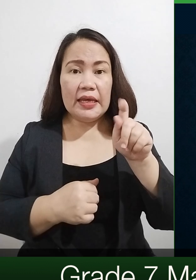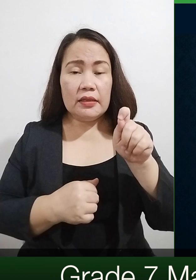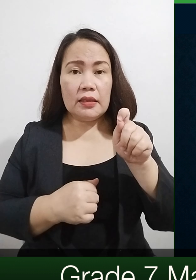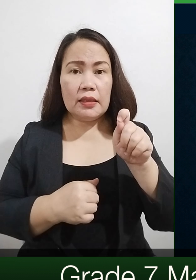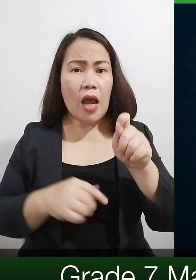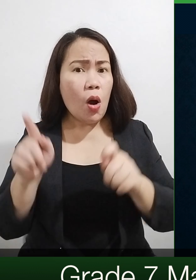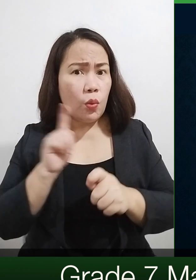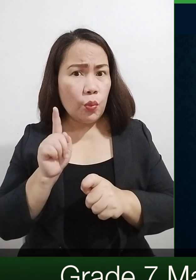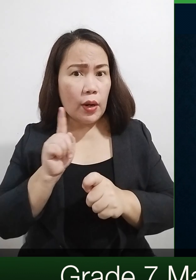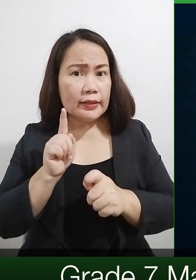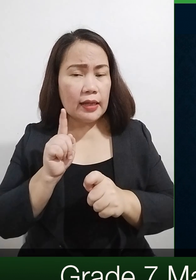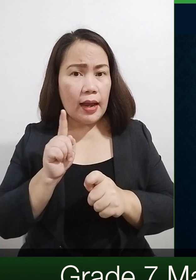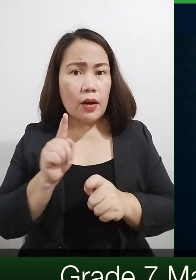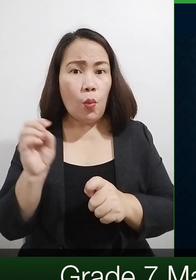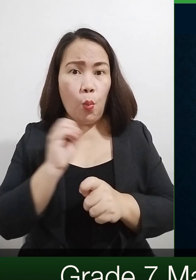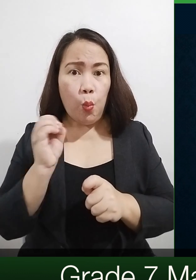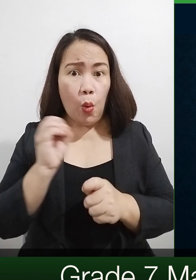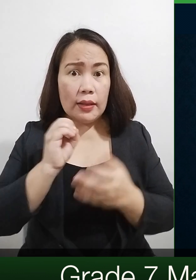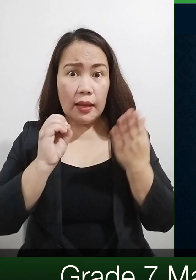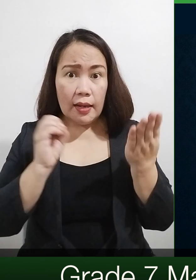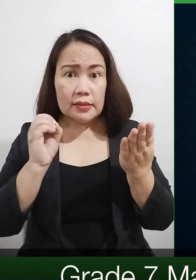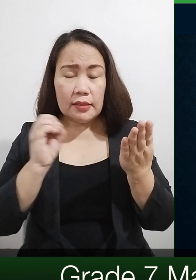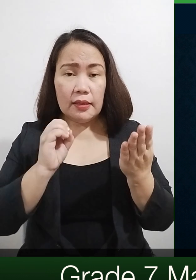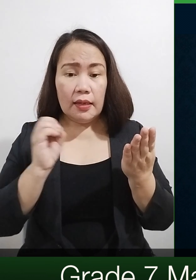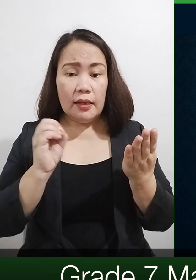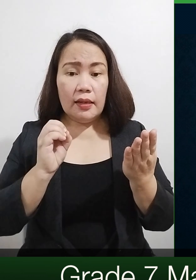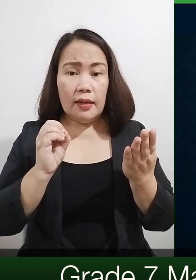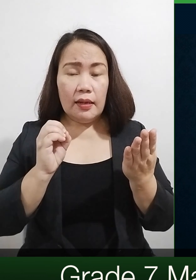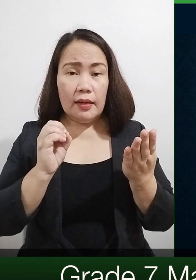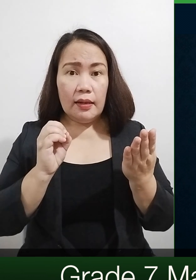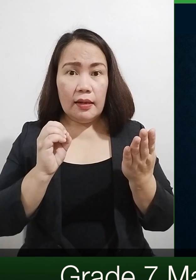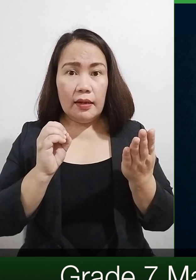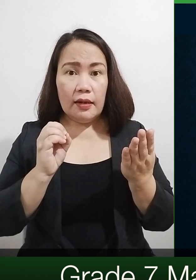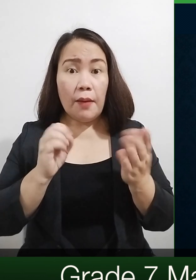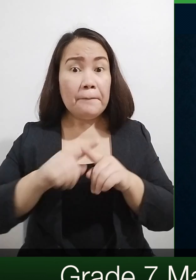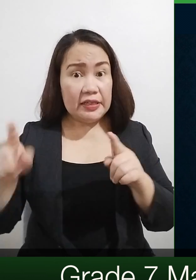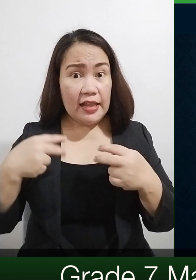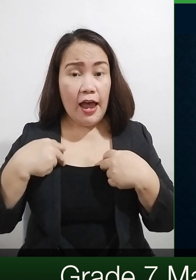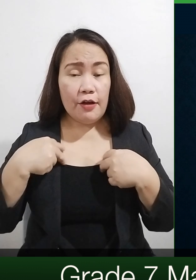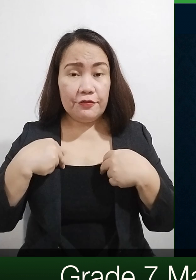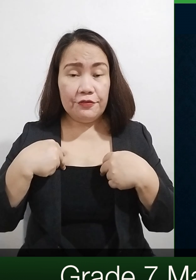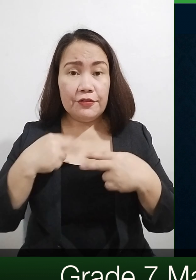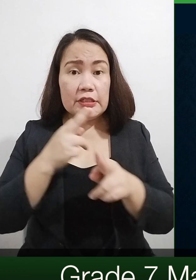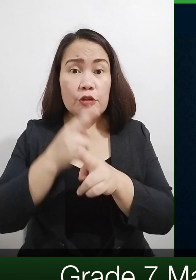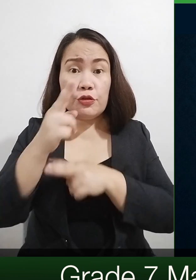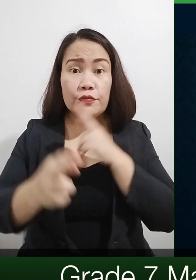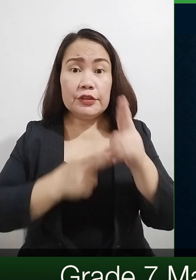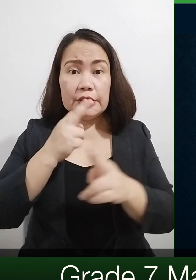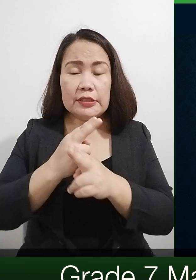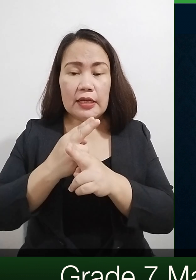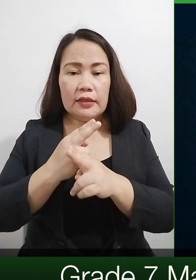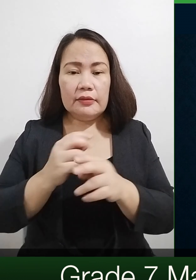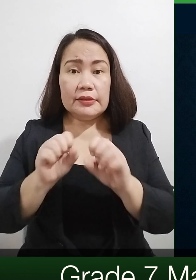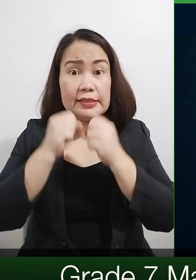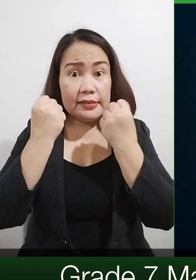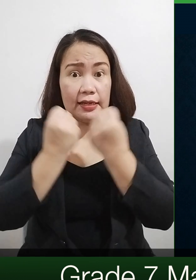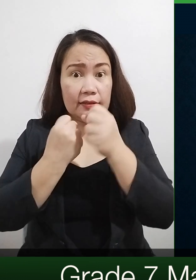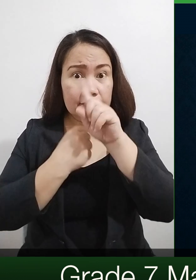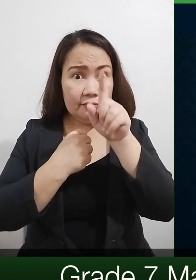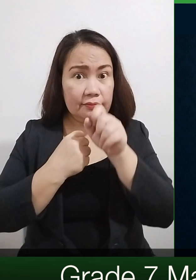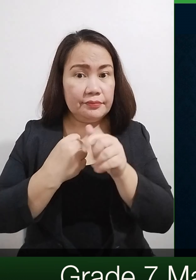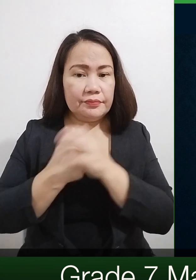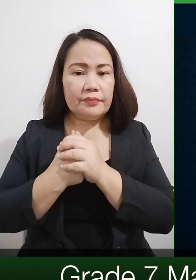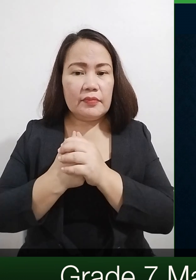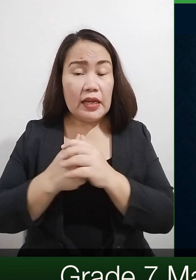wala dito, pero nasa universal set? Okay. So, tignan natin. May 1,